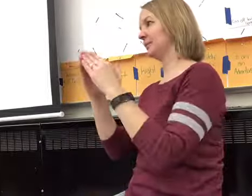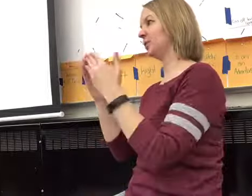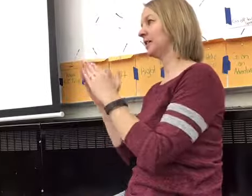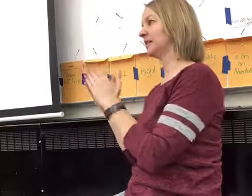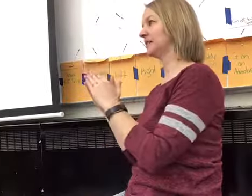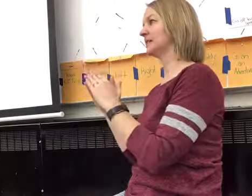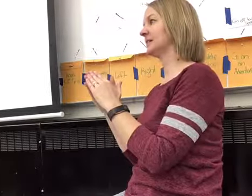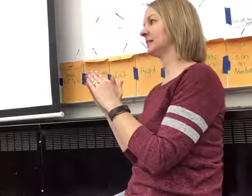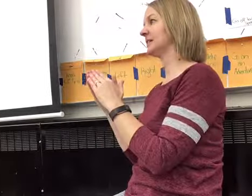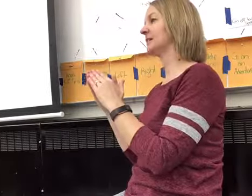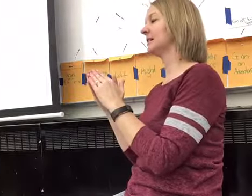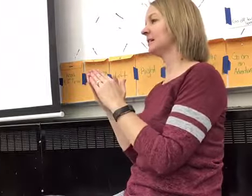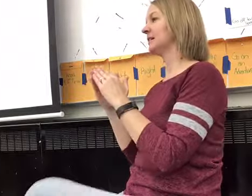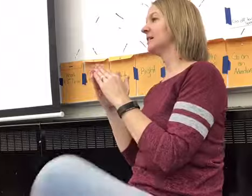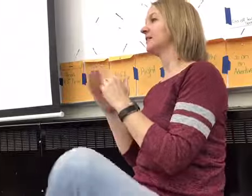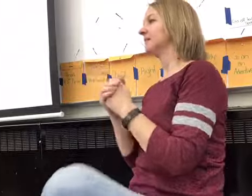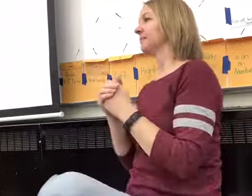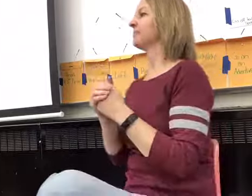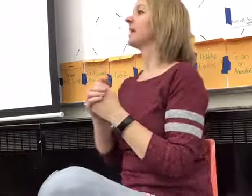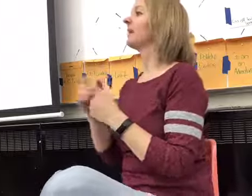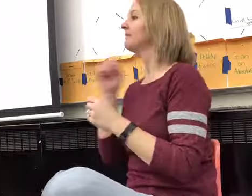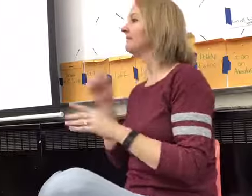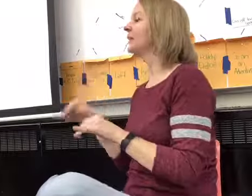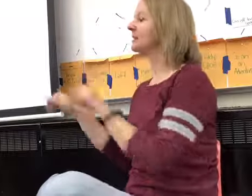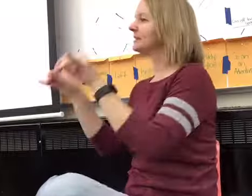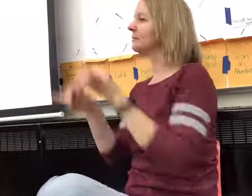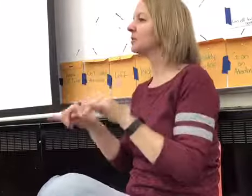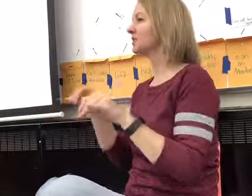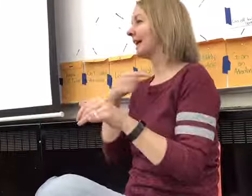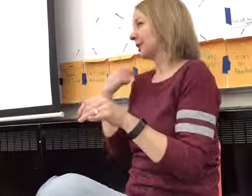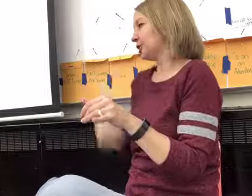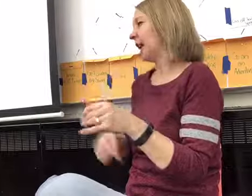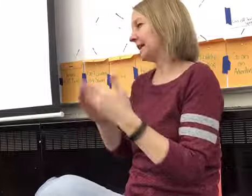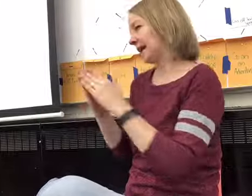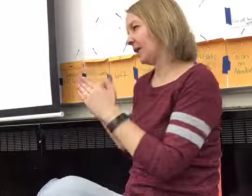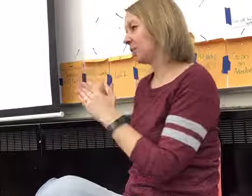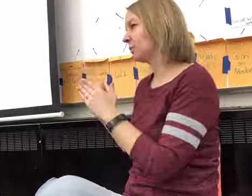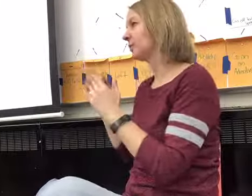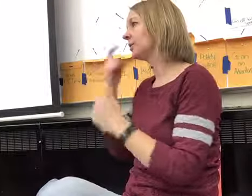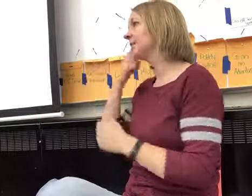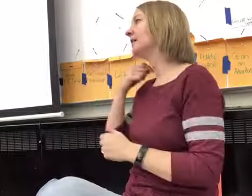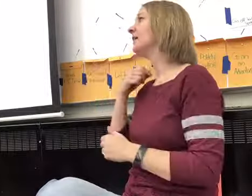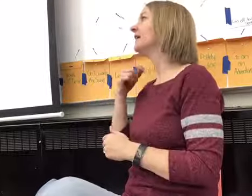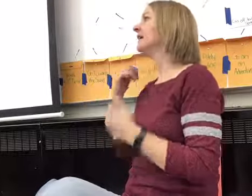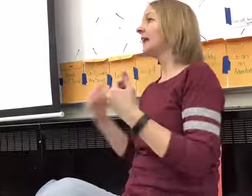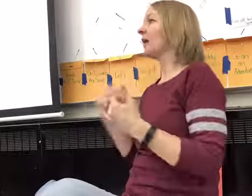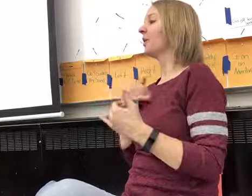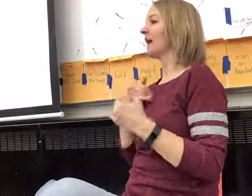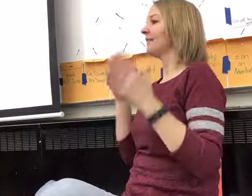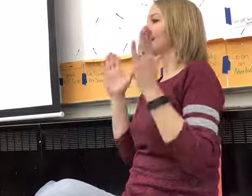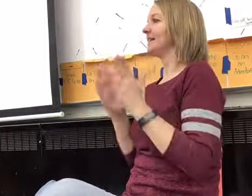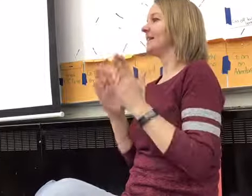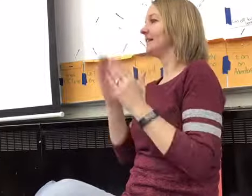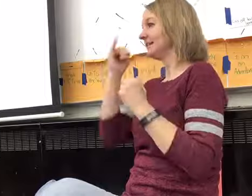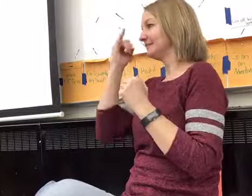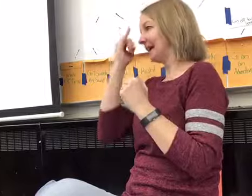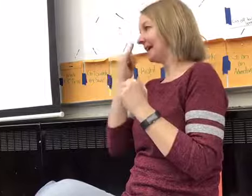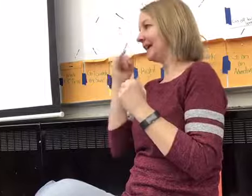Most similar to, again, like we talked about before, Chinatown and things like that. This time we have Little Italy that comes out, which is because we have the Italians coming